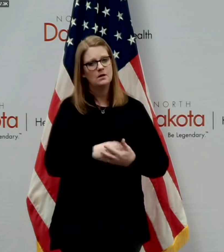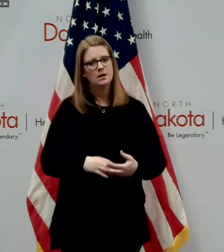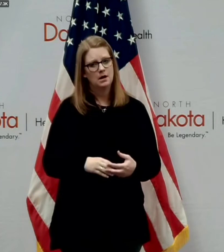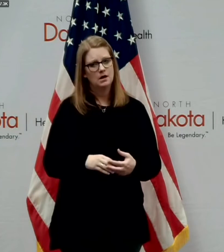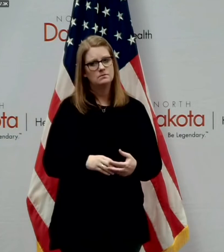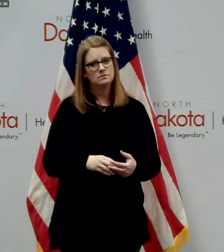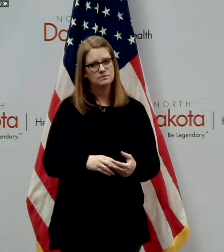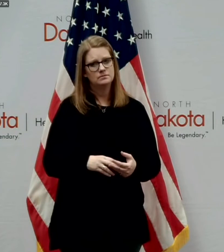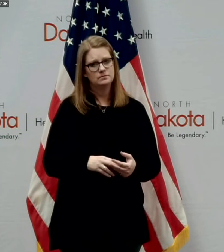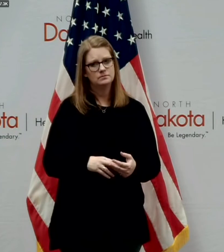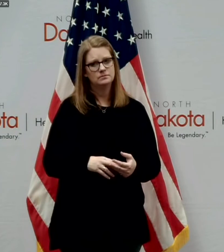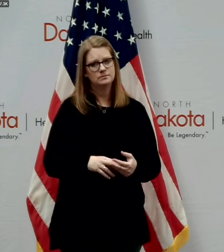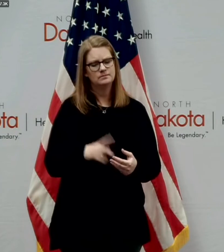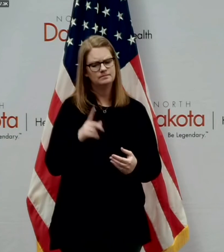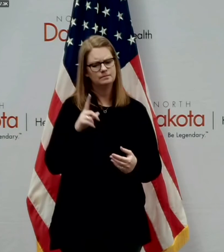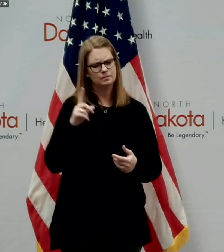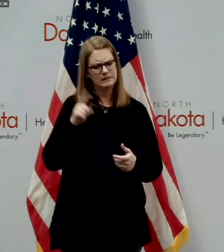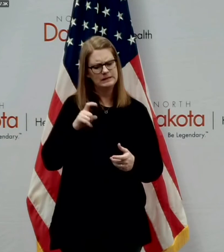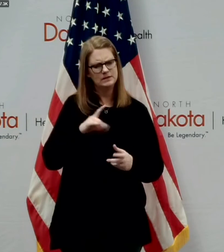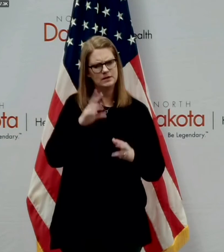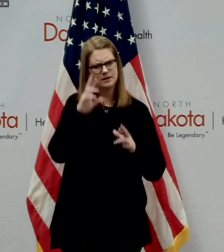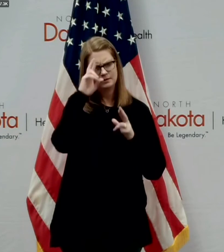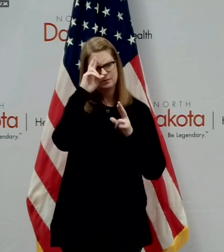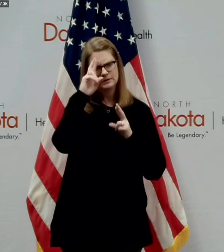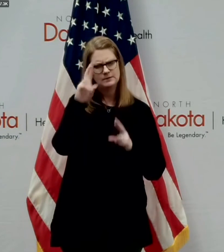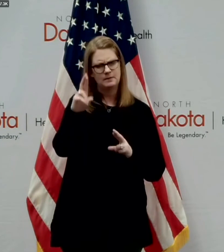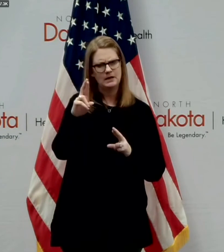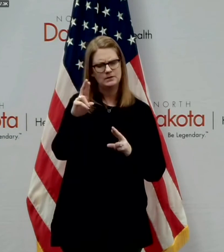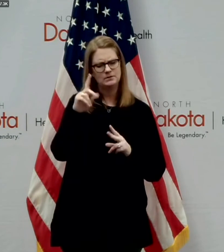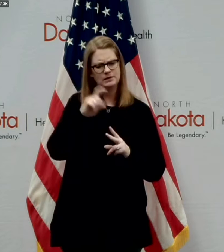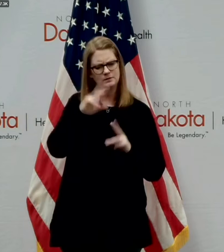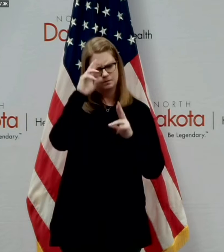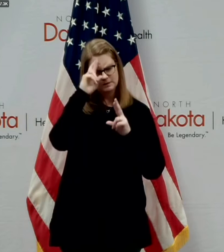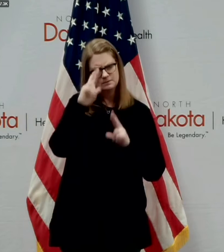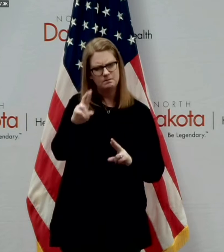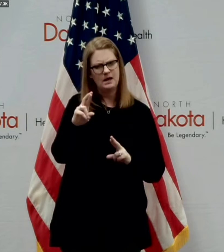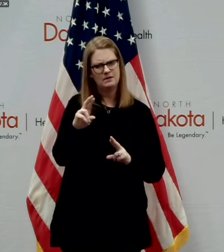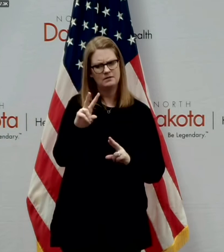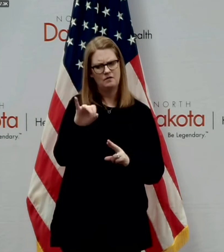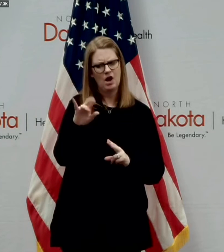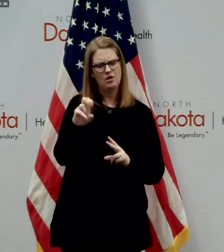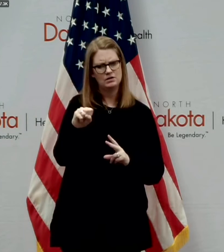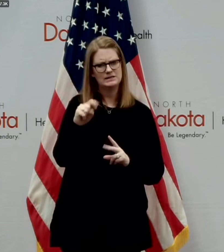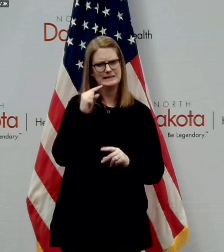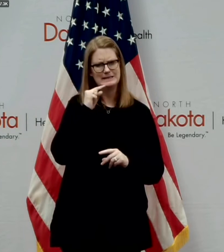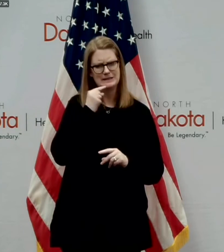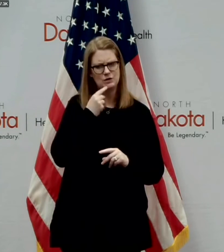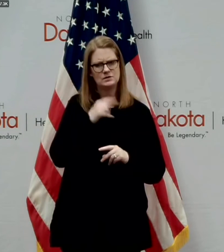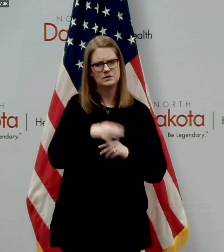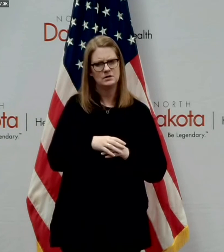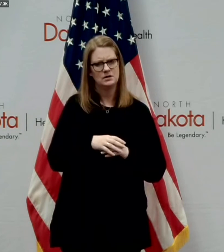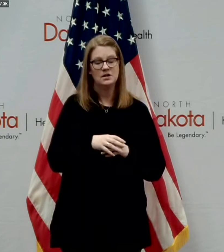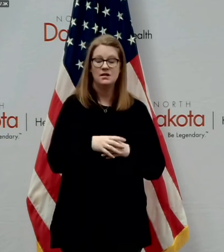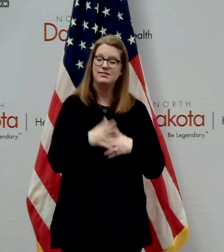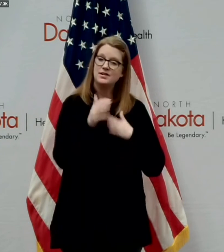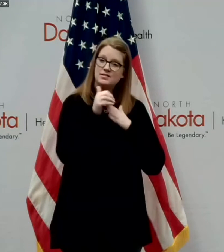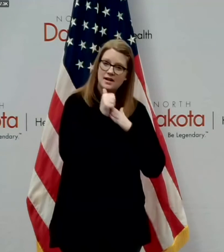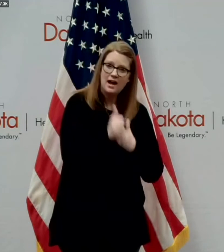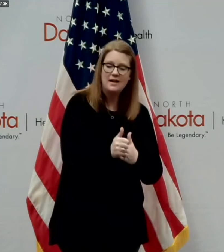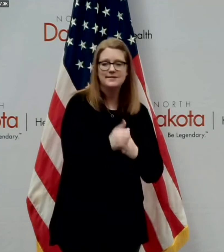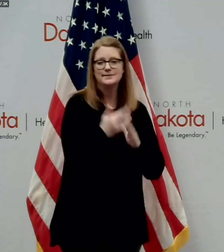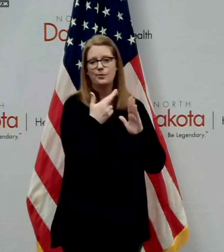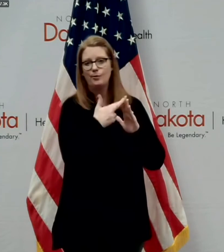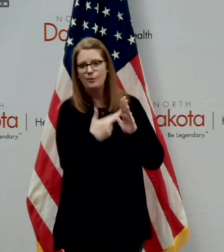really need to respect. And I'll have to say it again, we really need to respect that. I mean, we have guidance out there. There are